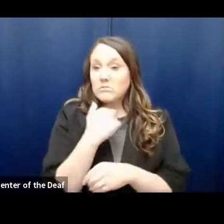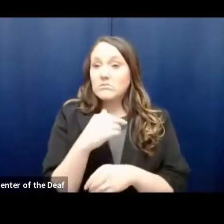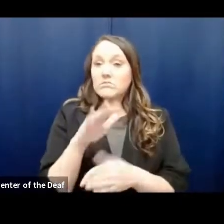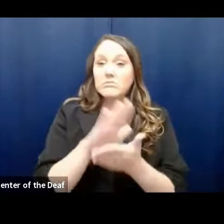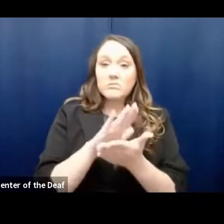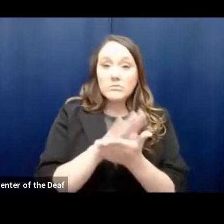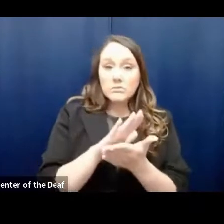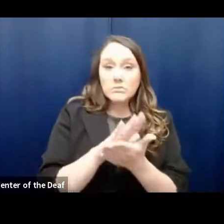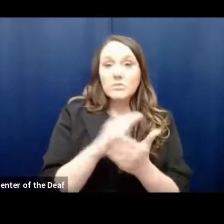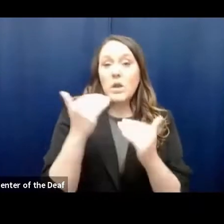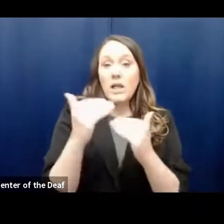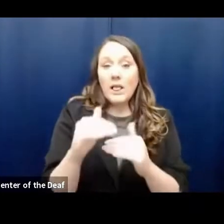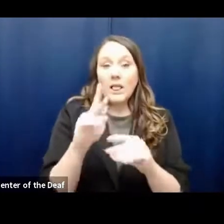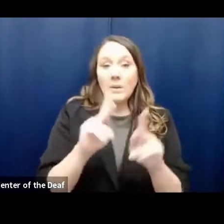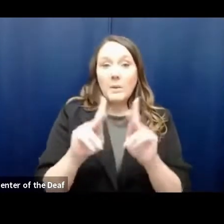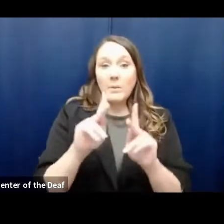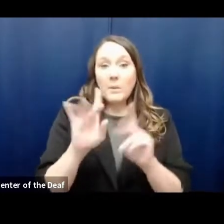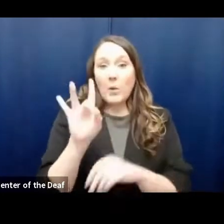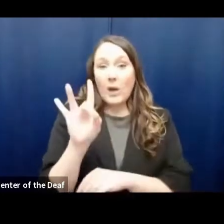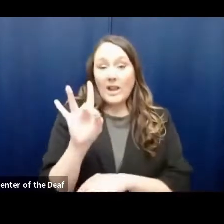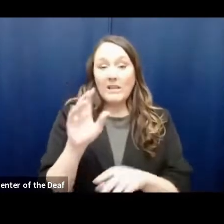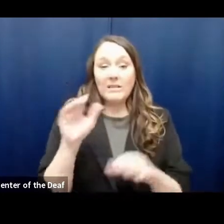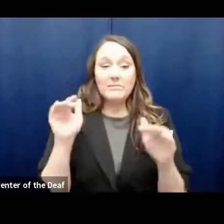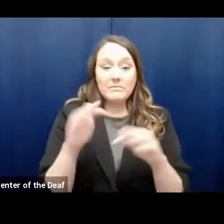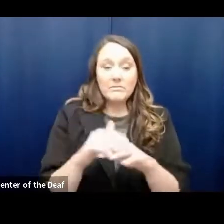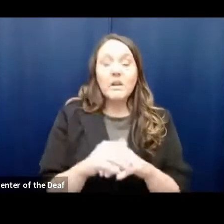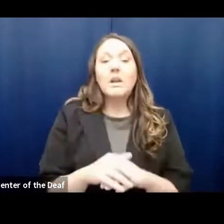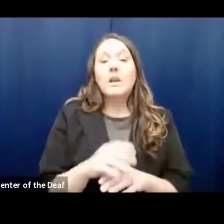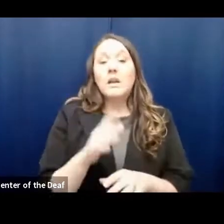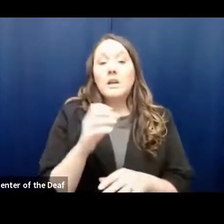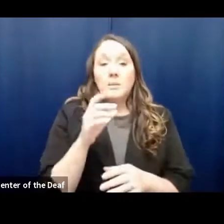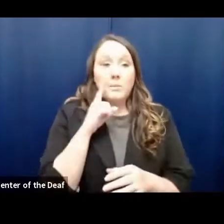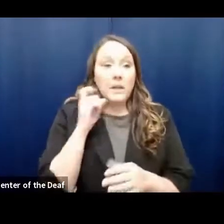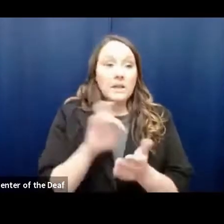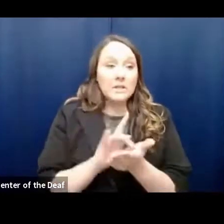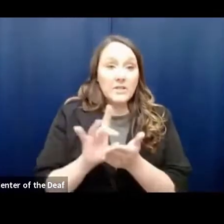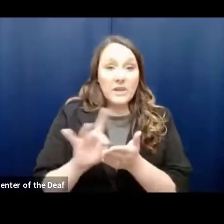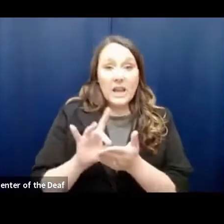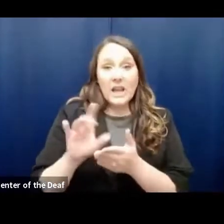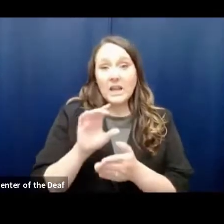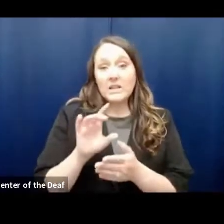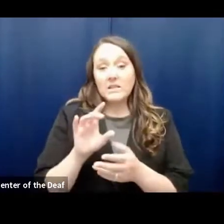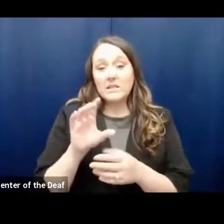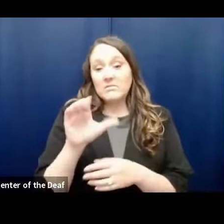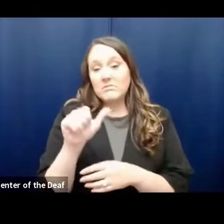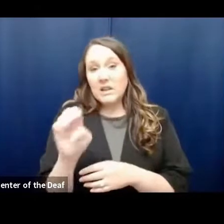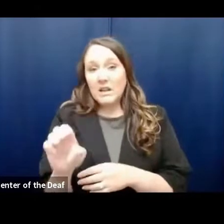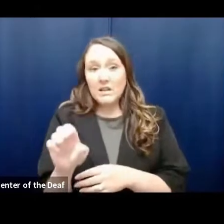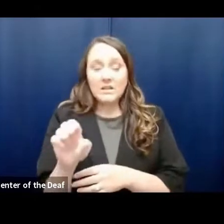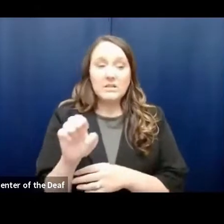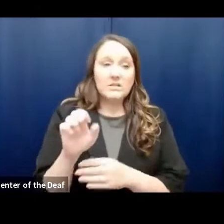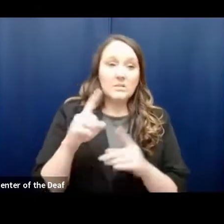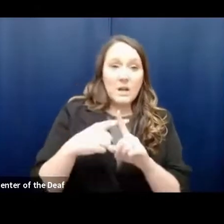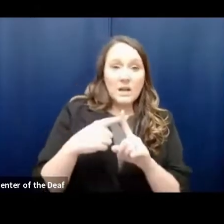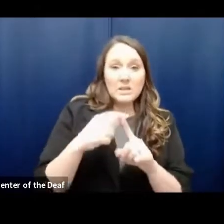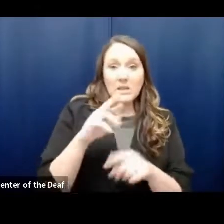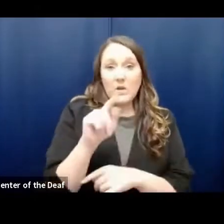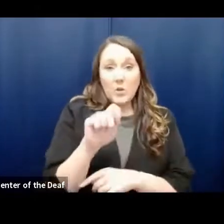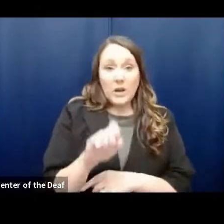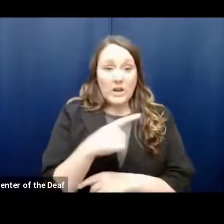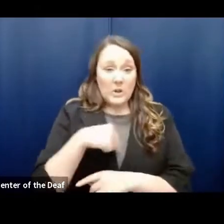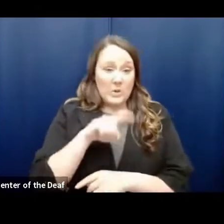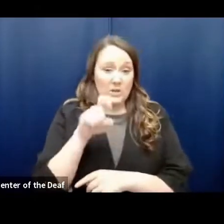limiting gatherings to 8 people maximum. Given the case count and positivity rate here, should we do the same? Would it help reduce spread?